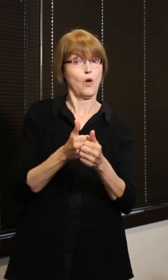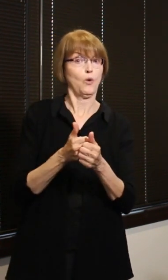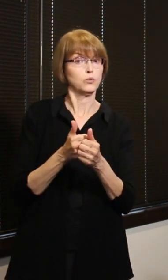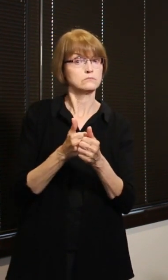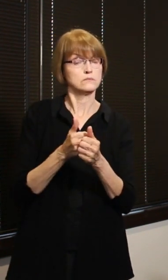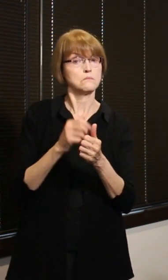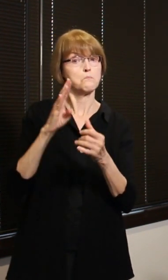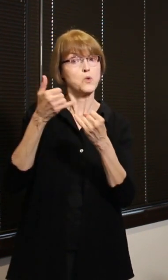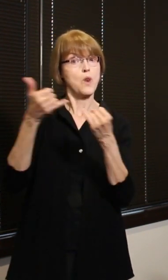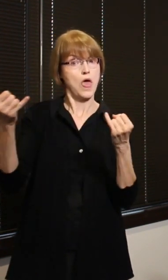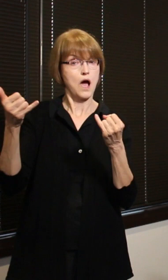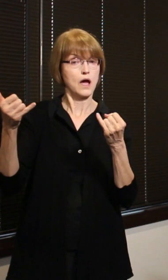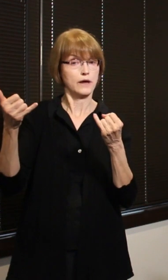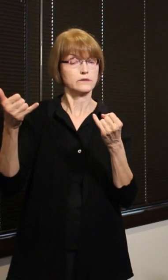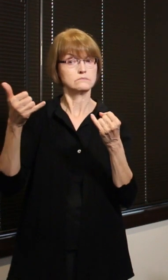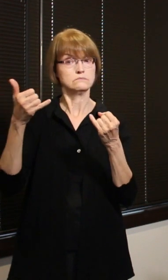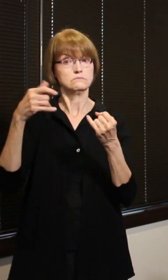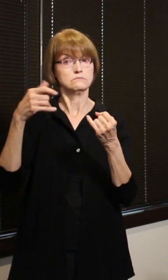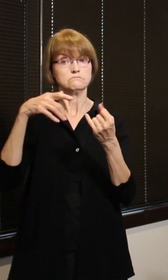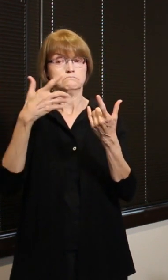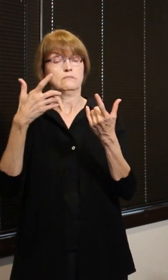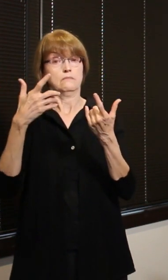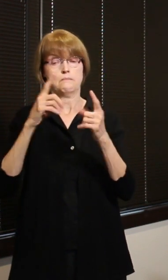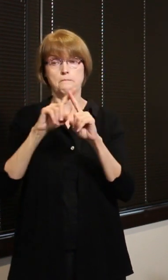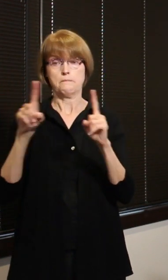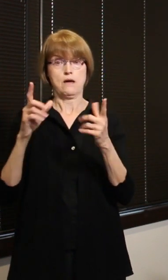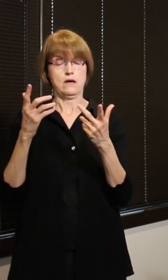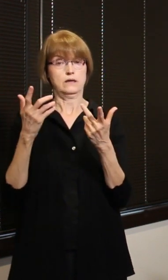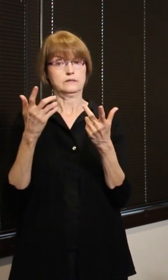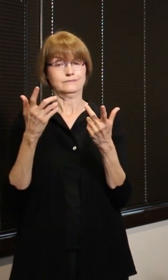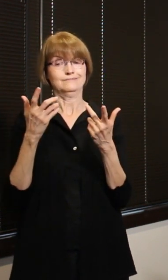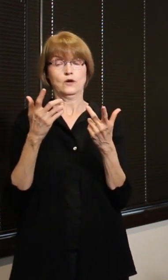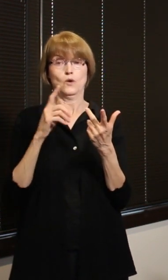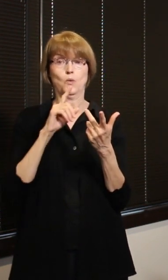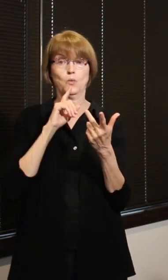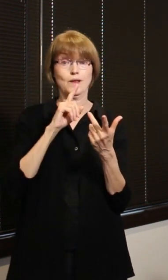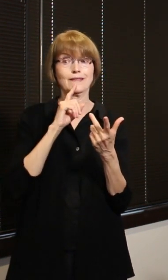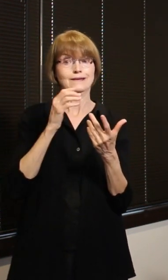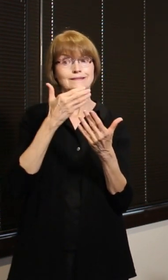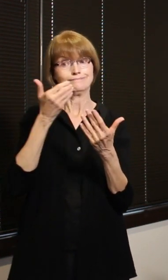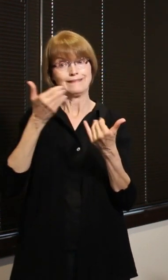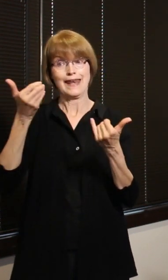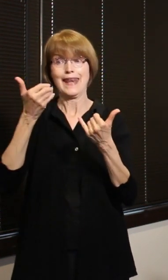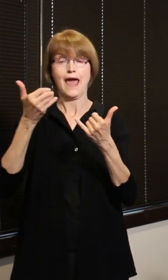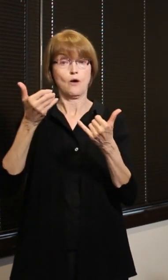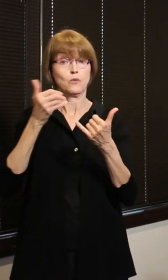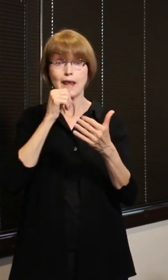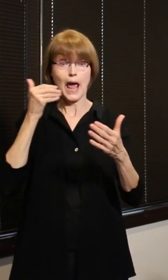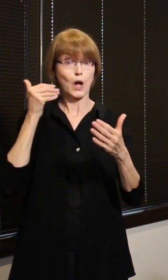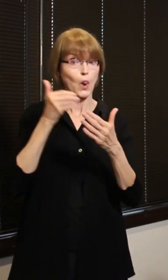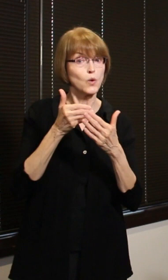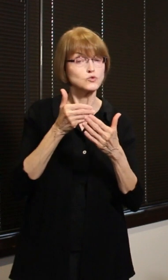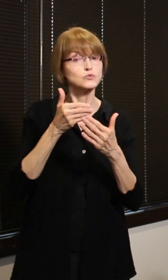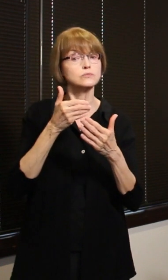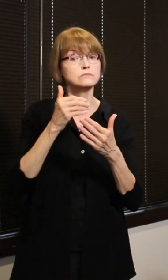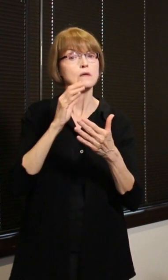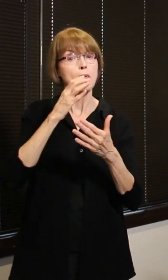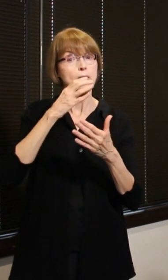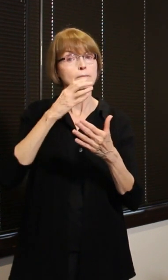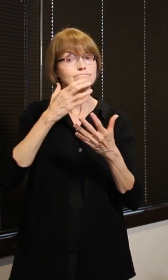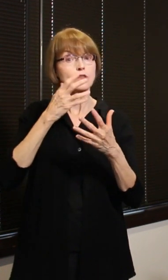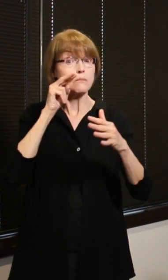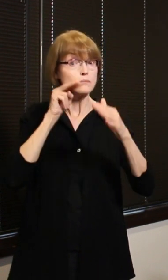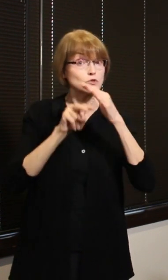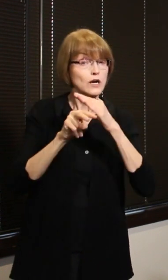to have moved now from our best guess scenario up to our slow decline, which we kind of figured it would just from